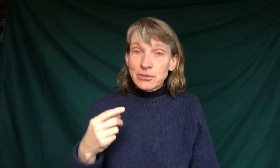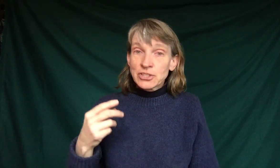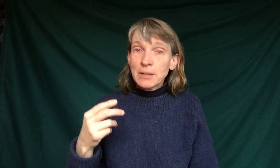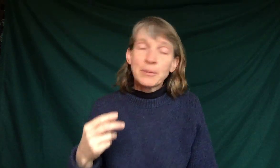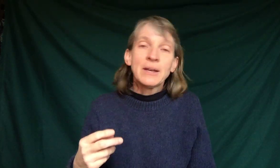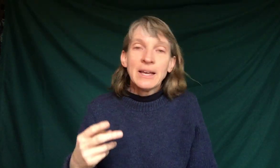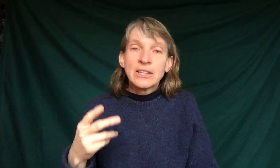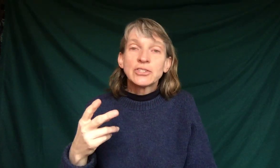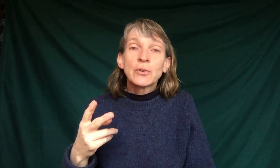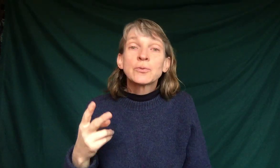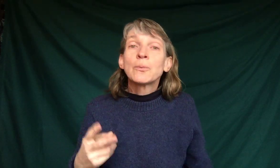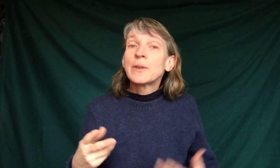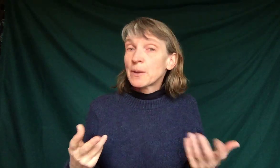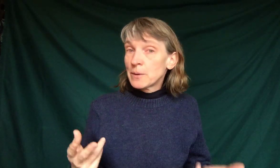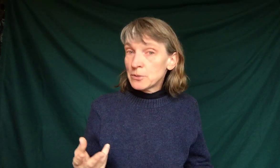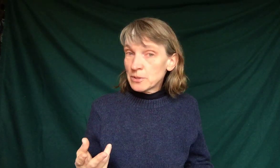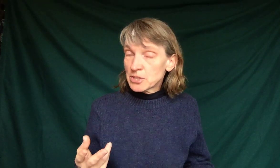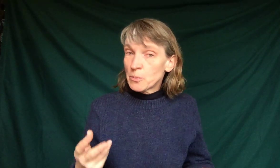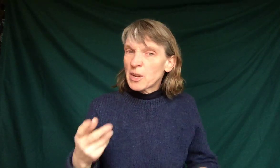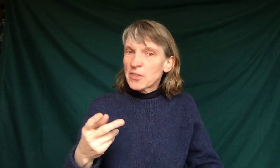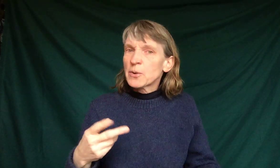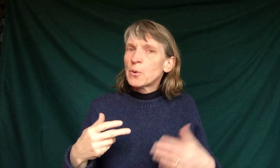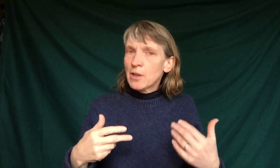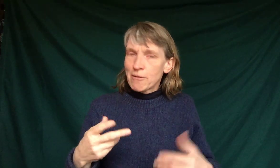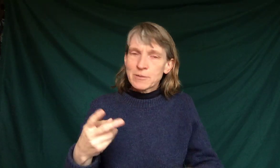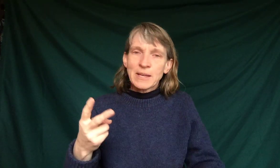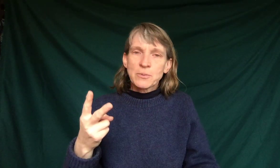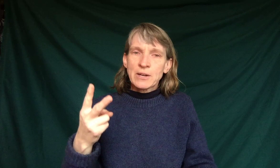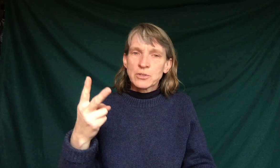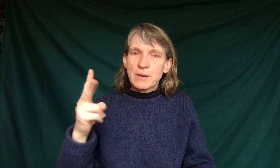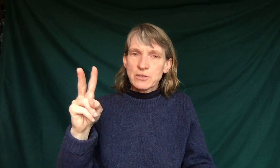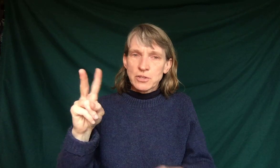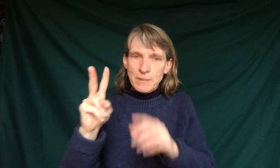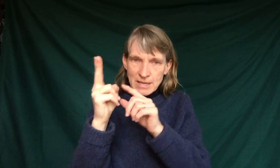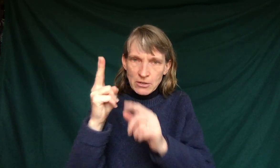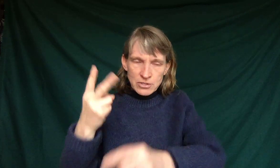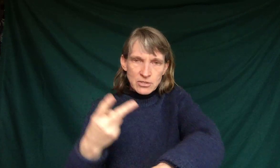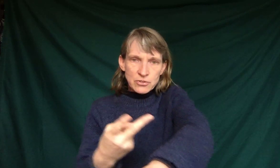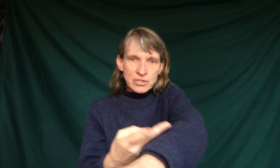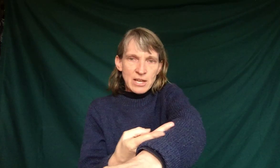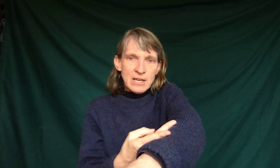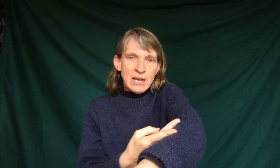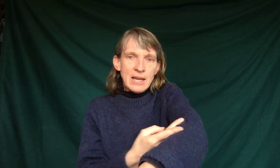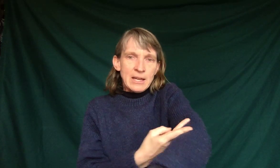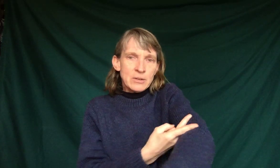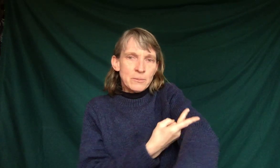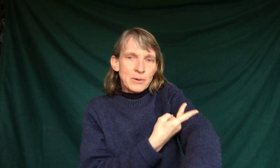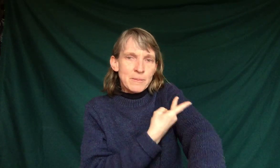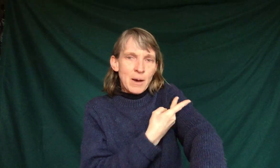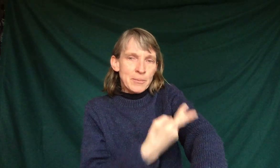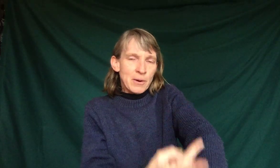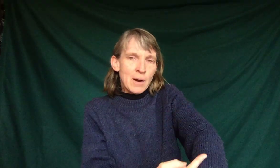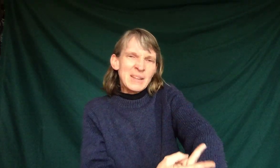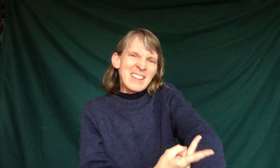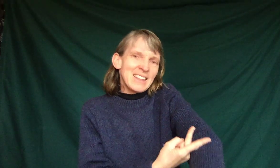sheep shows one thing we do to sheep. We cut their wool off to make sweaters with. So you might take your scissors and you bring them up your arm like that, like